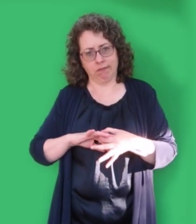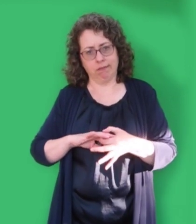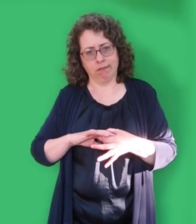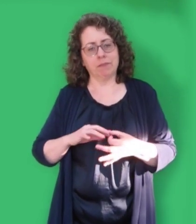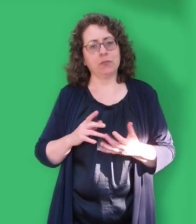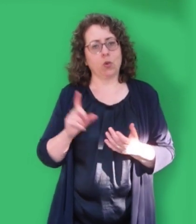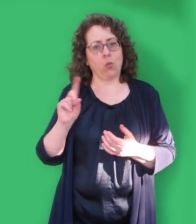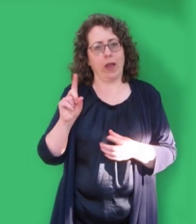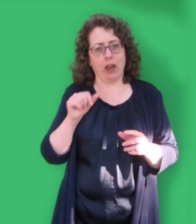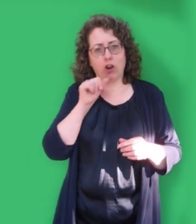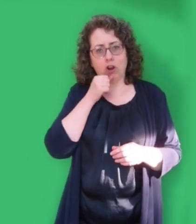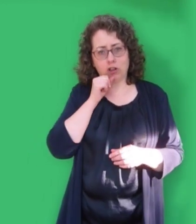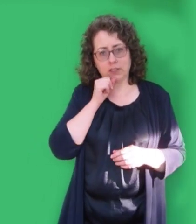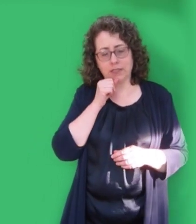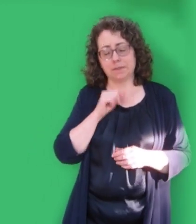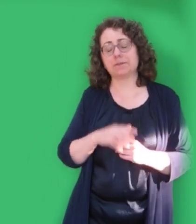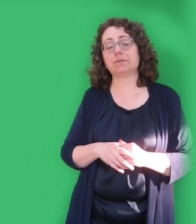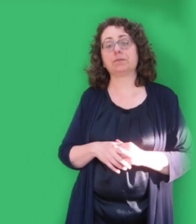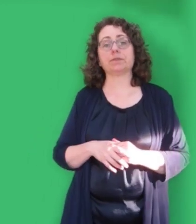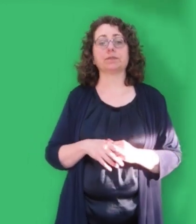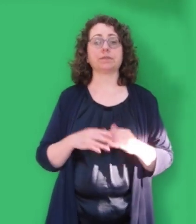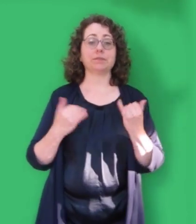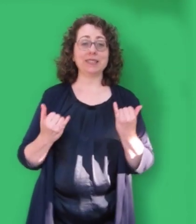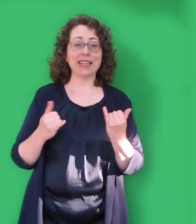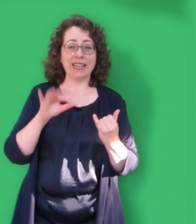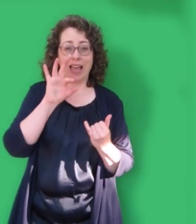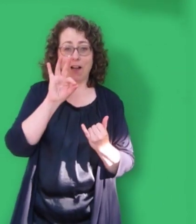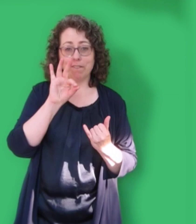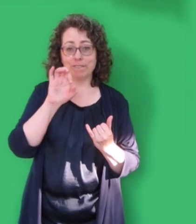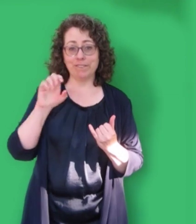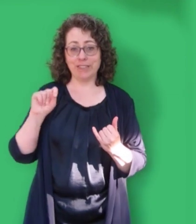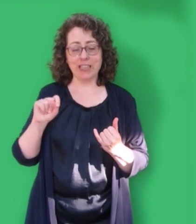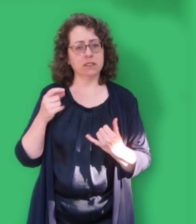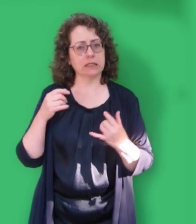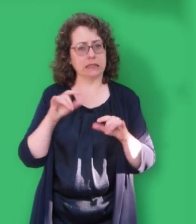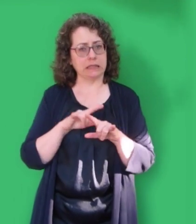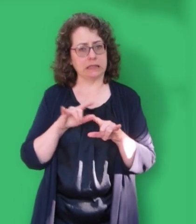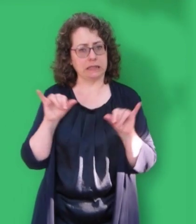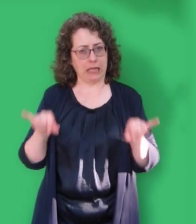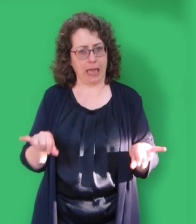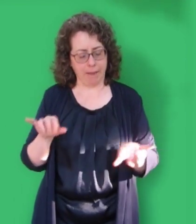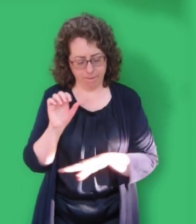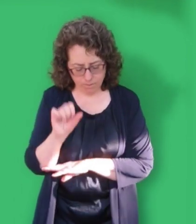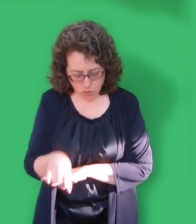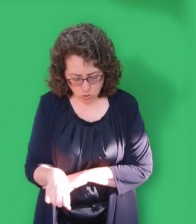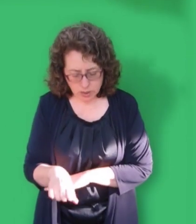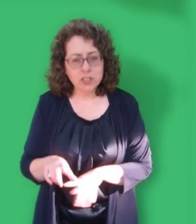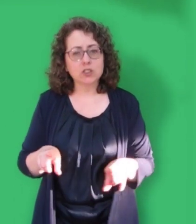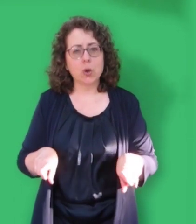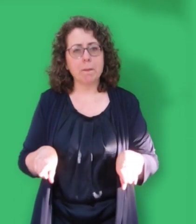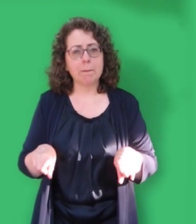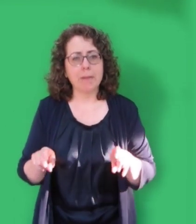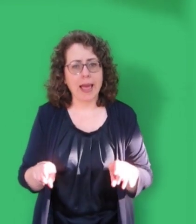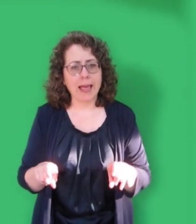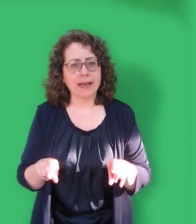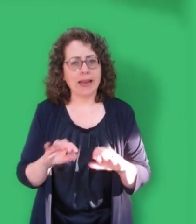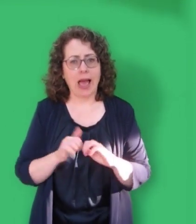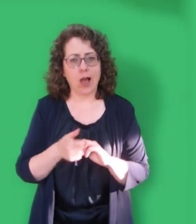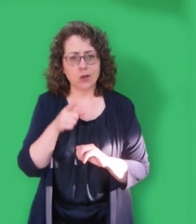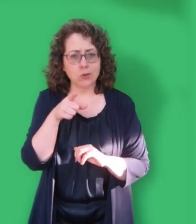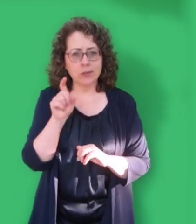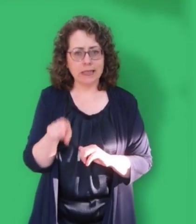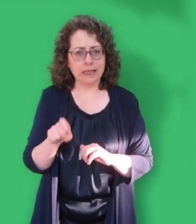And squeezing off the fingers. We're going to do our foot gates while we're still hanging out in our forward fold. So bend your knees as much as you